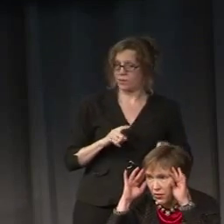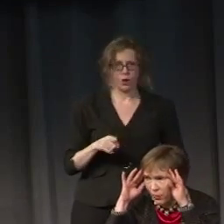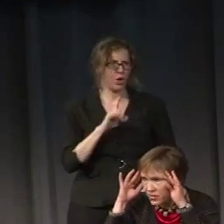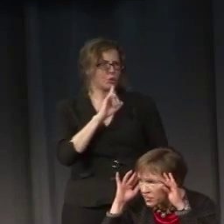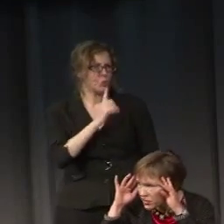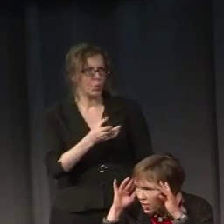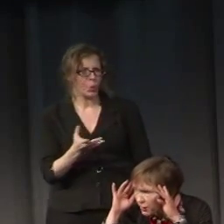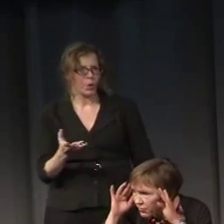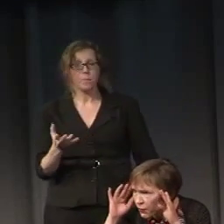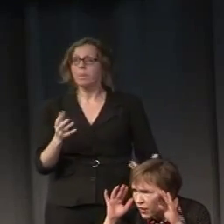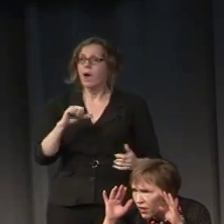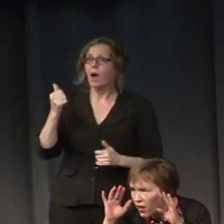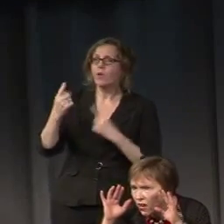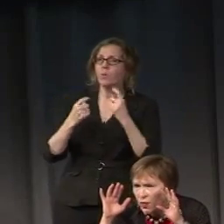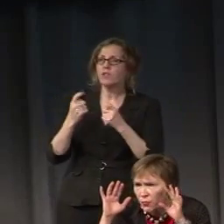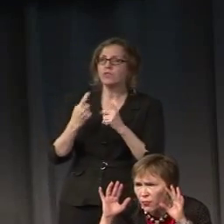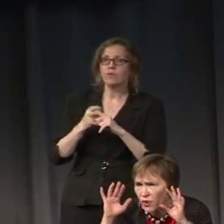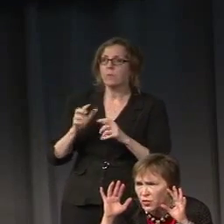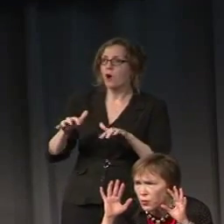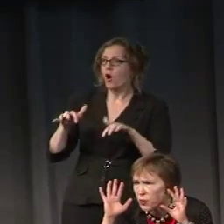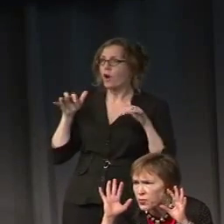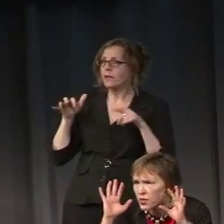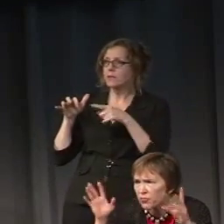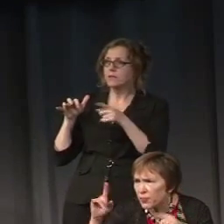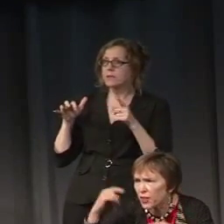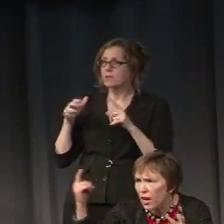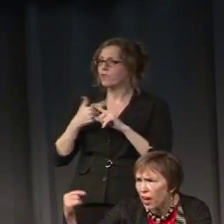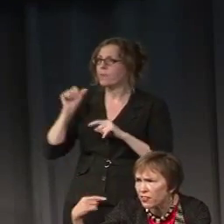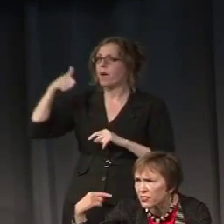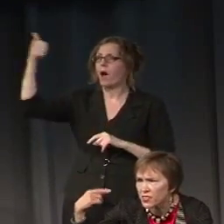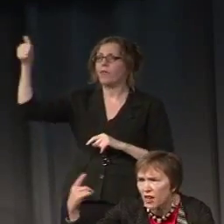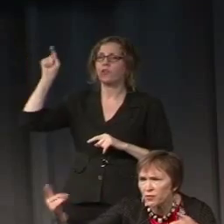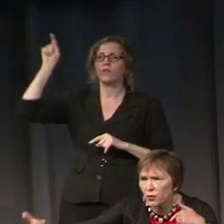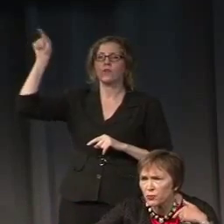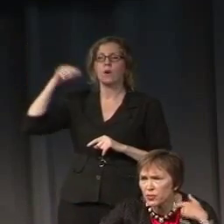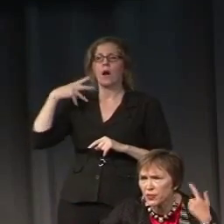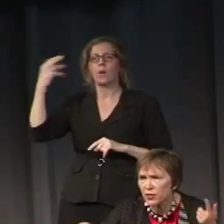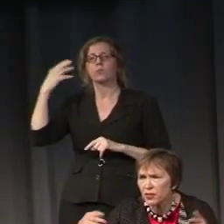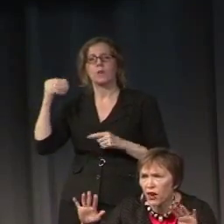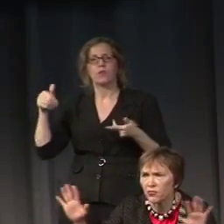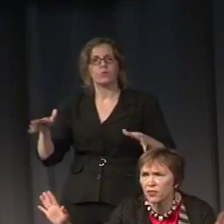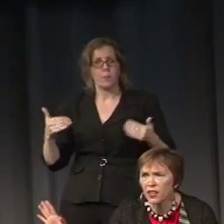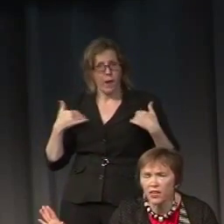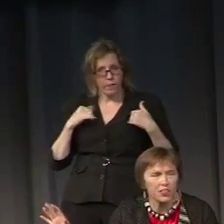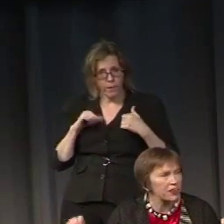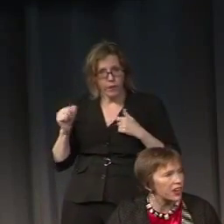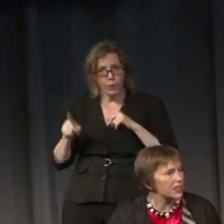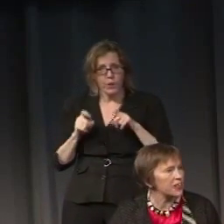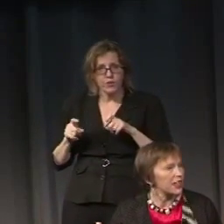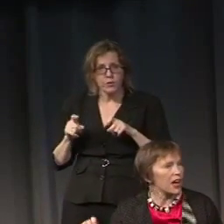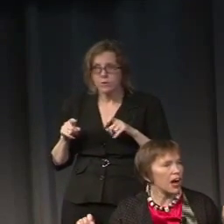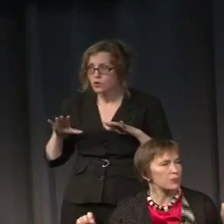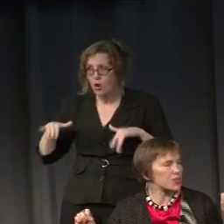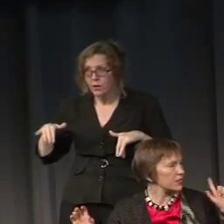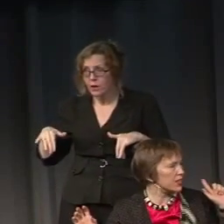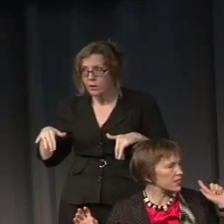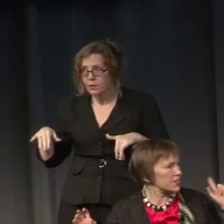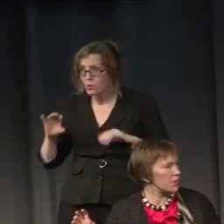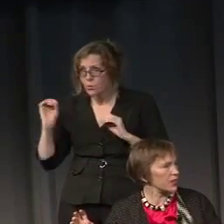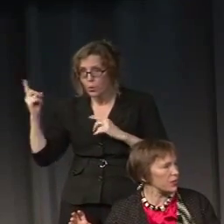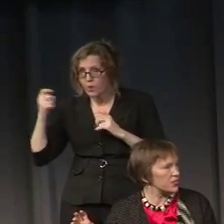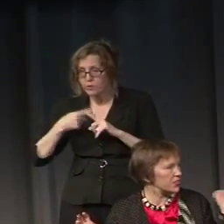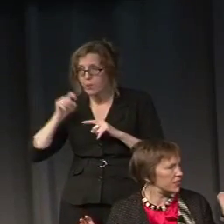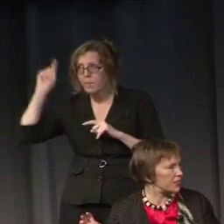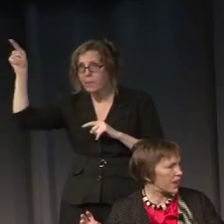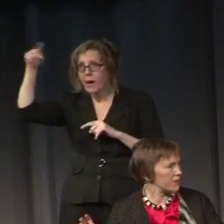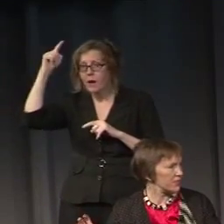there other questions coming from the multi-purpose, from the outside rooms? I mean, no, not yet. Okay. So let's do